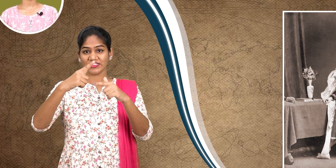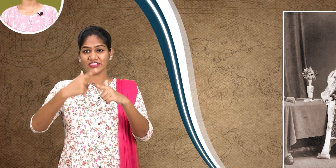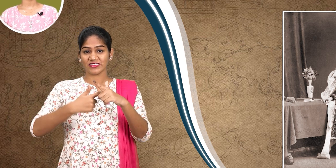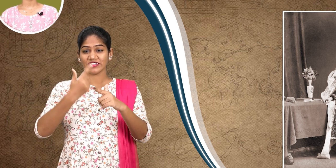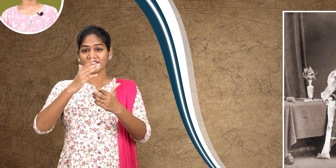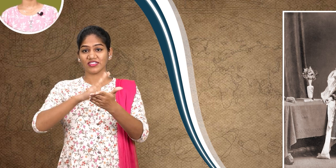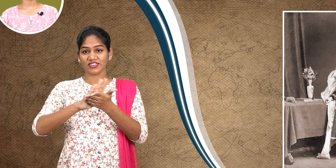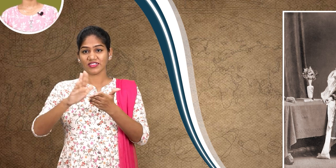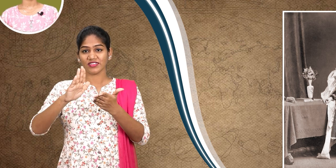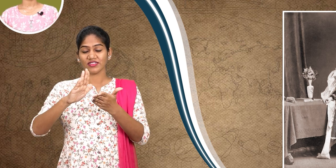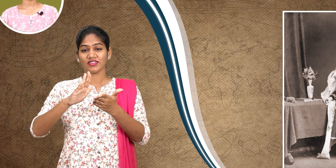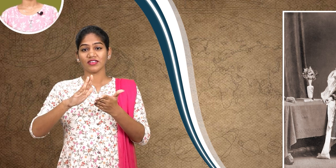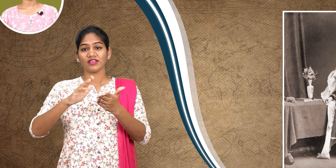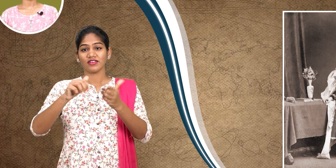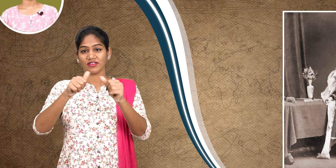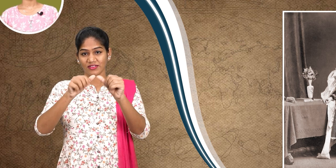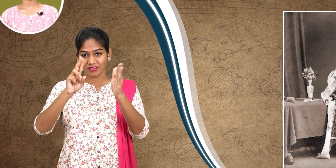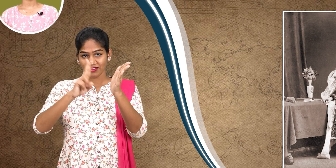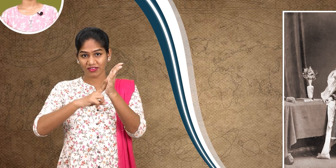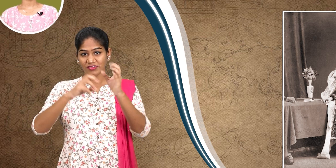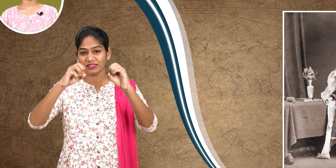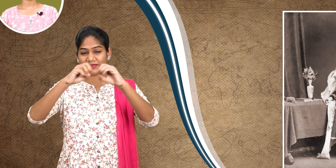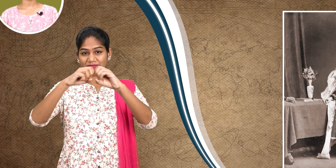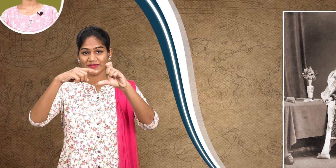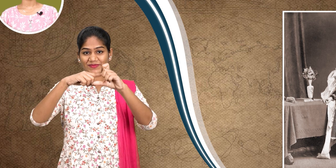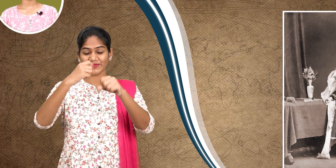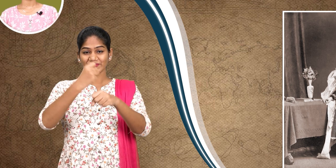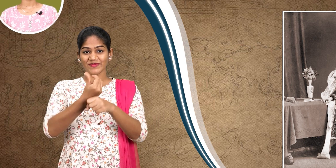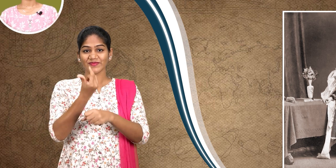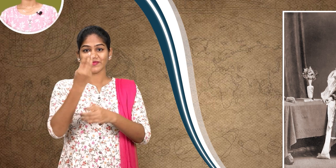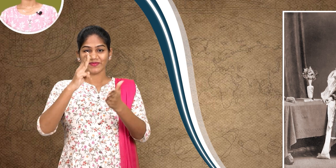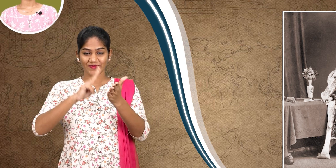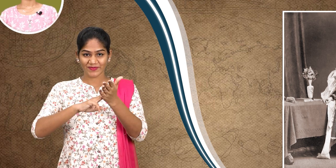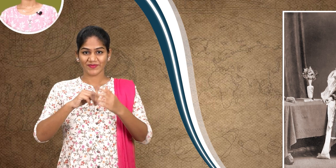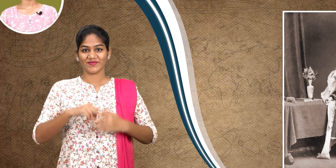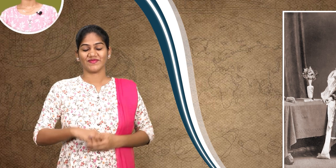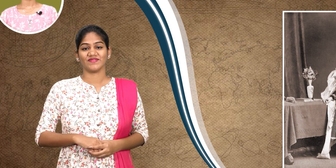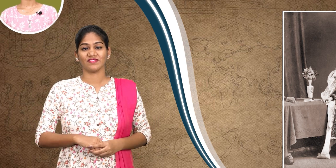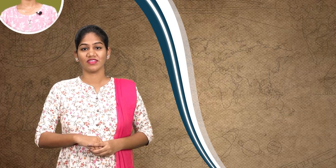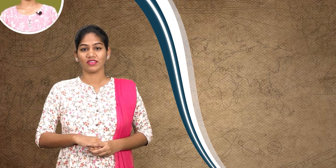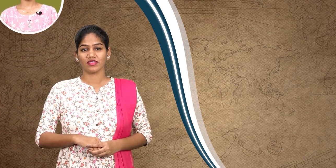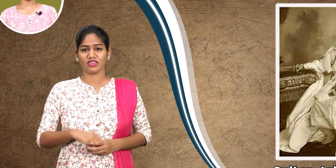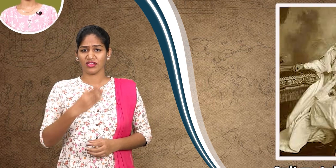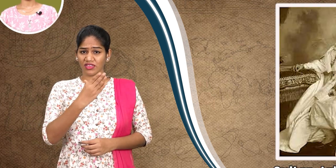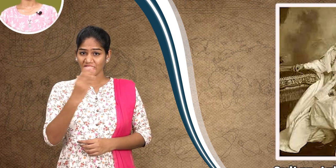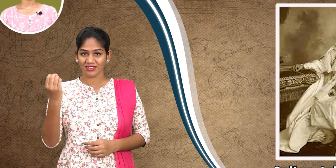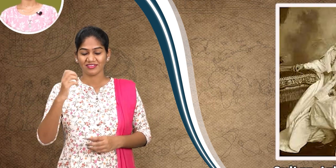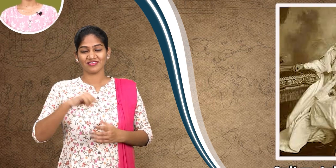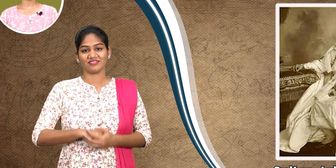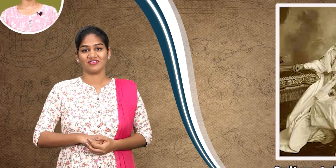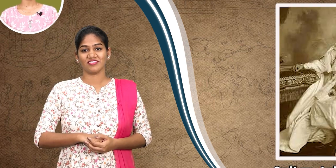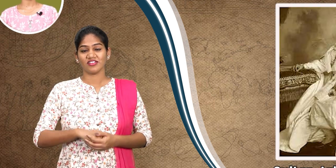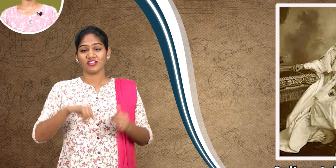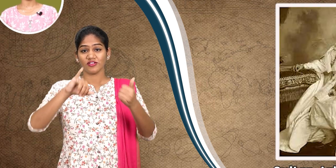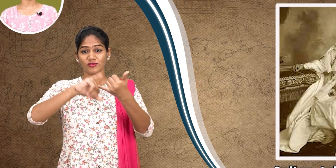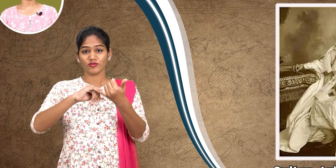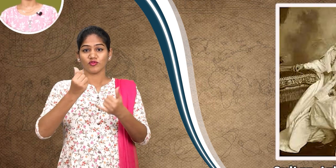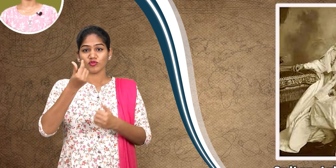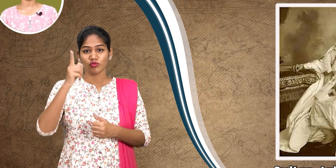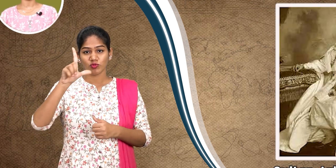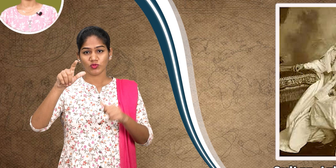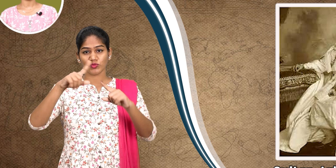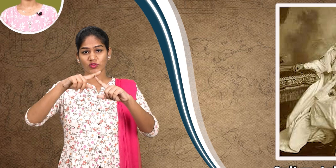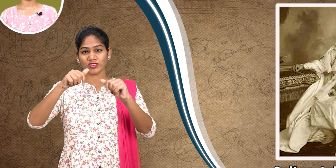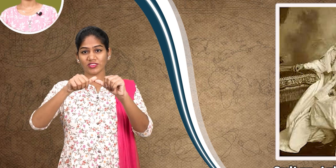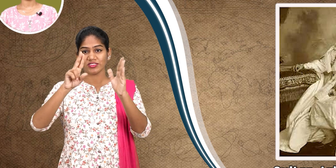and Sultan Jahan